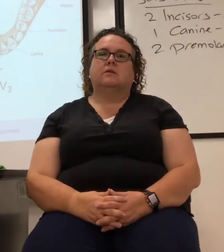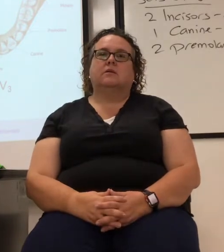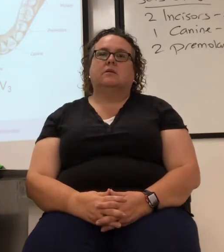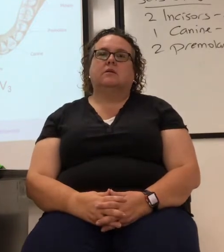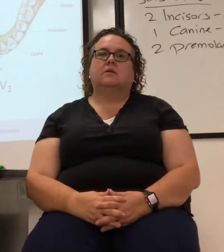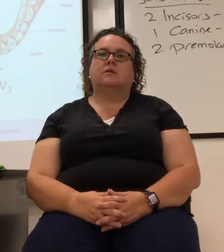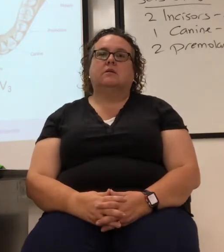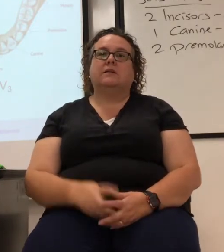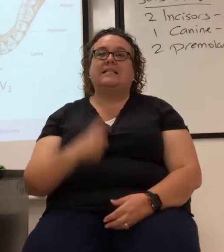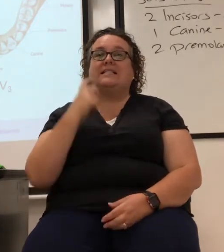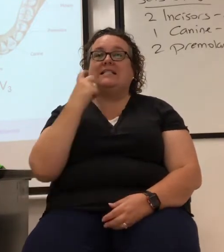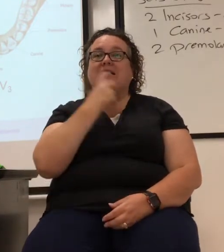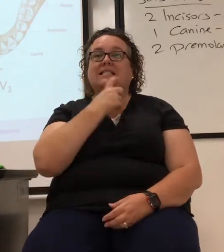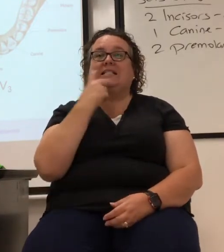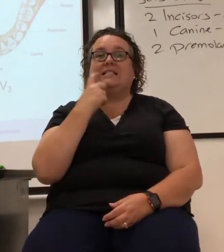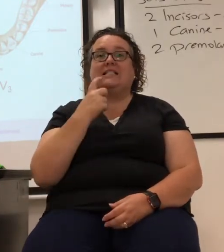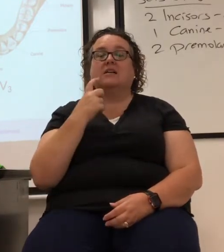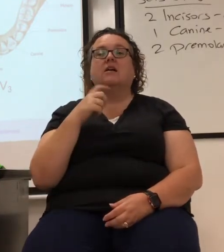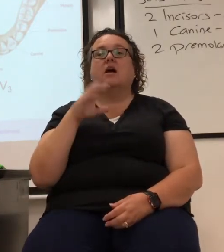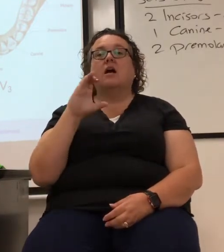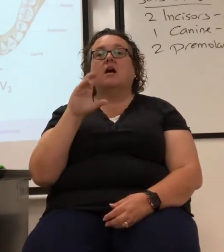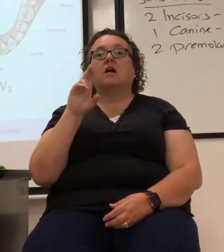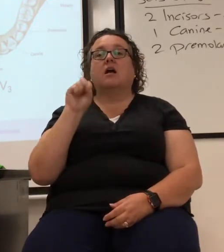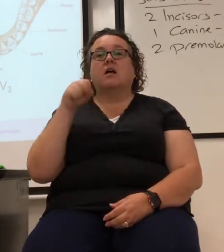In teeth, a cusp